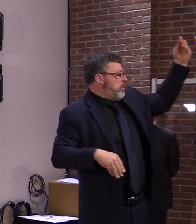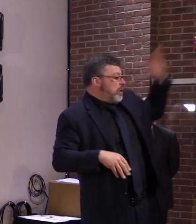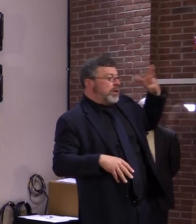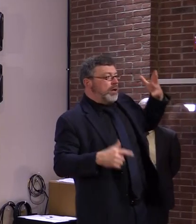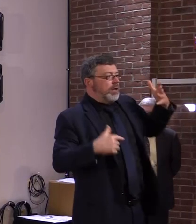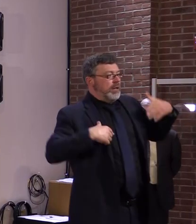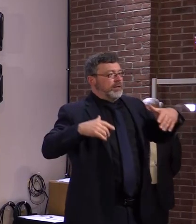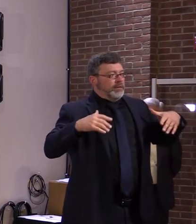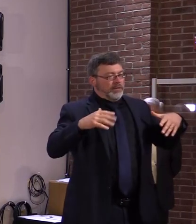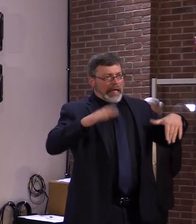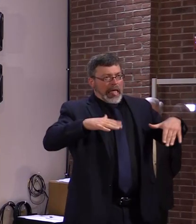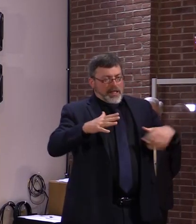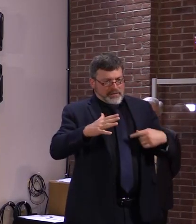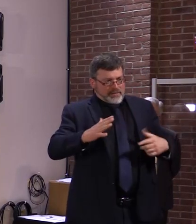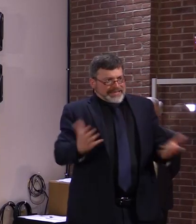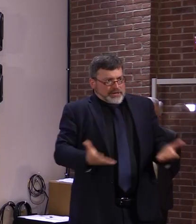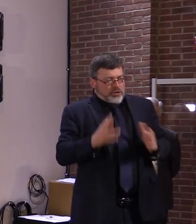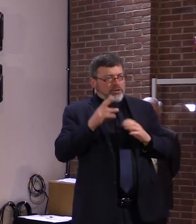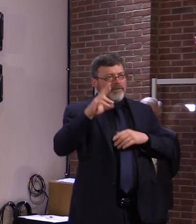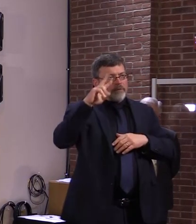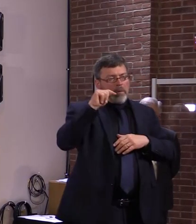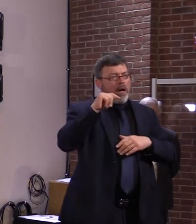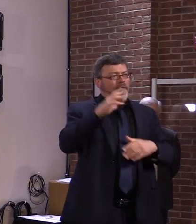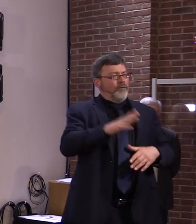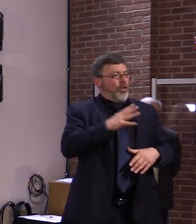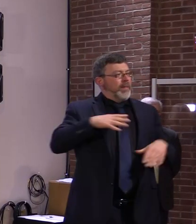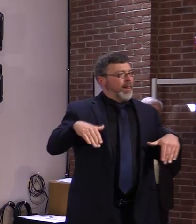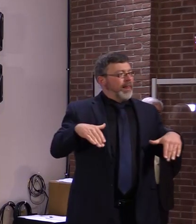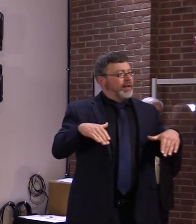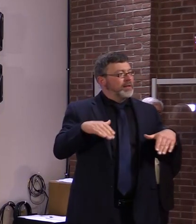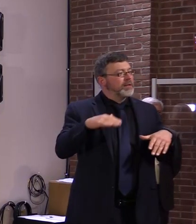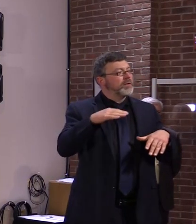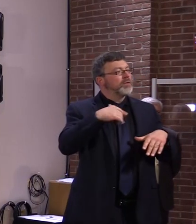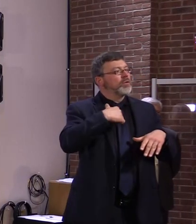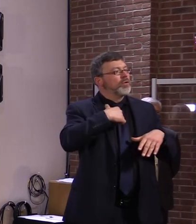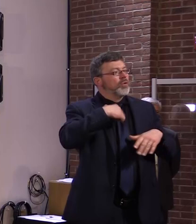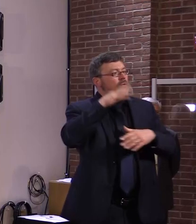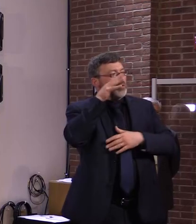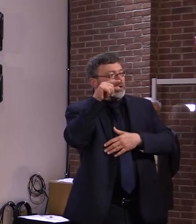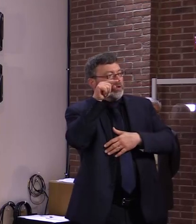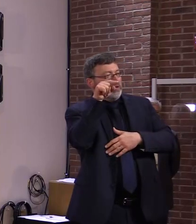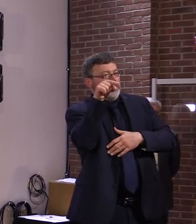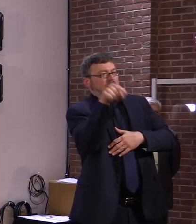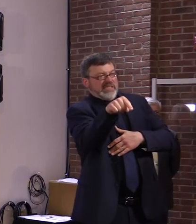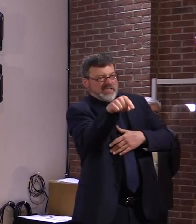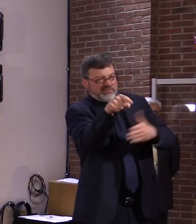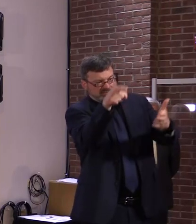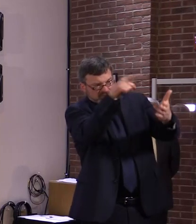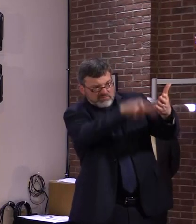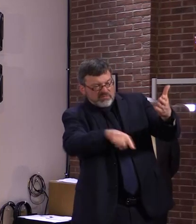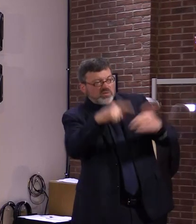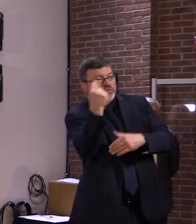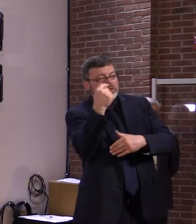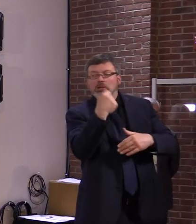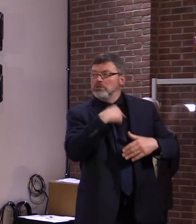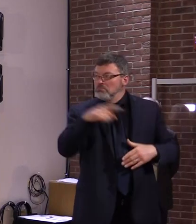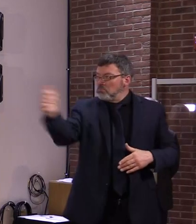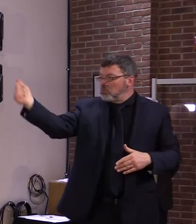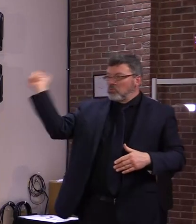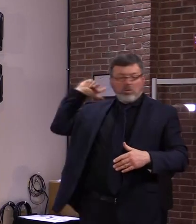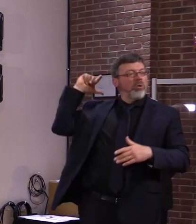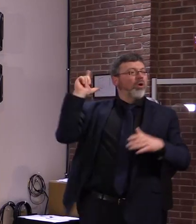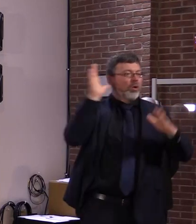think you can expect on Tuesday, we'll all be coming to the press briefing without masks. Steve